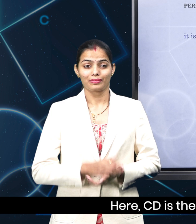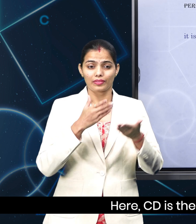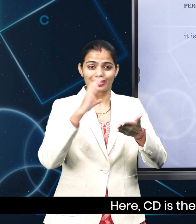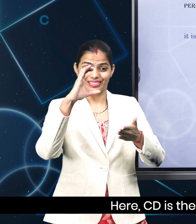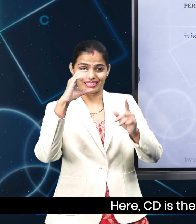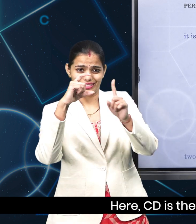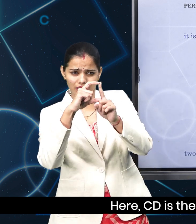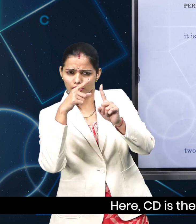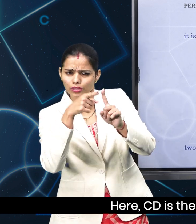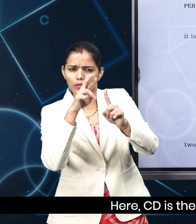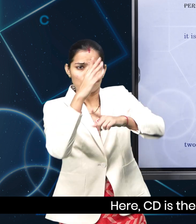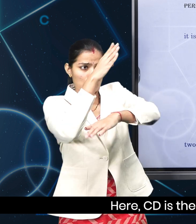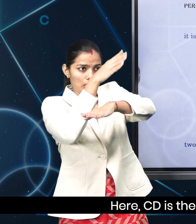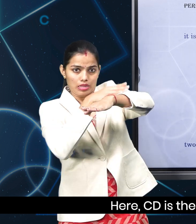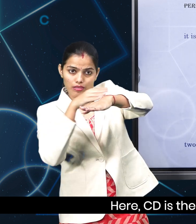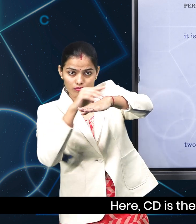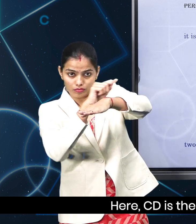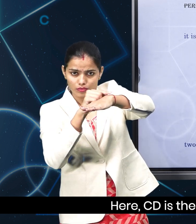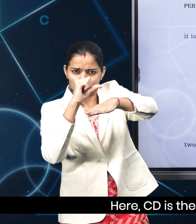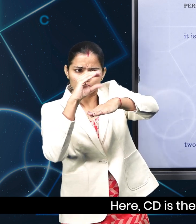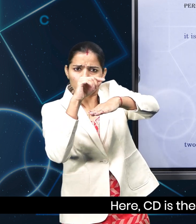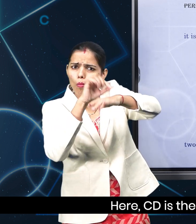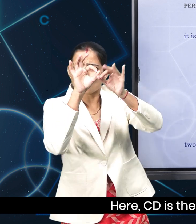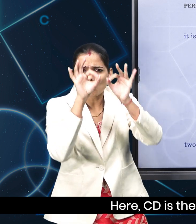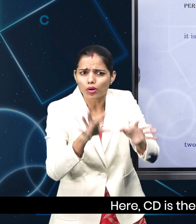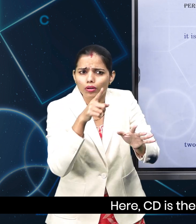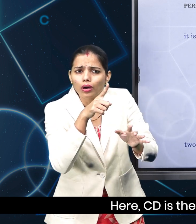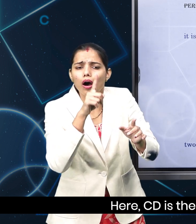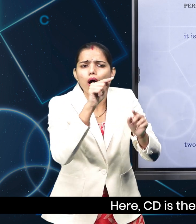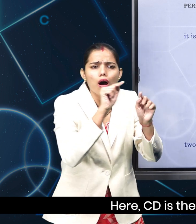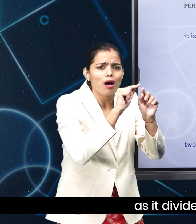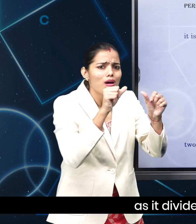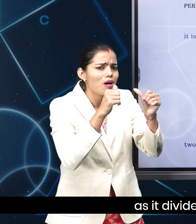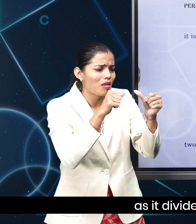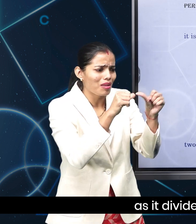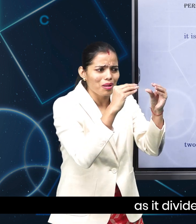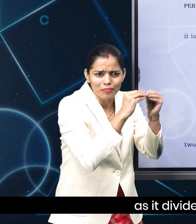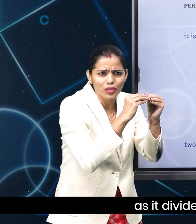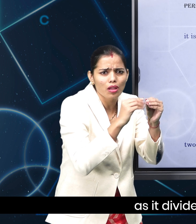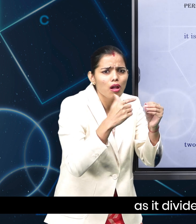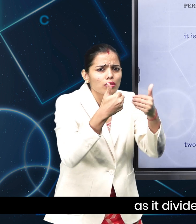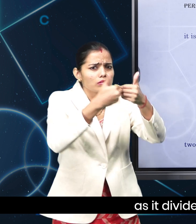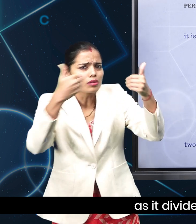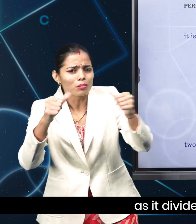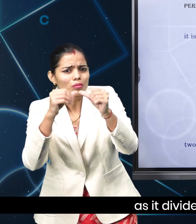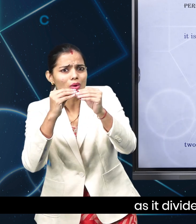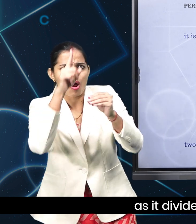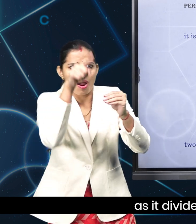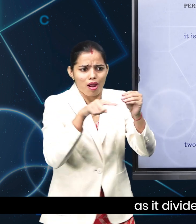Here, CD is the perpendicular bisector of AB as it divides AB into two